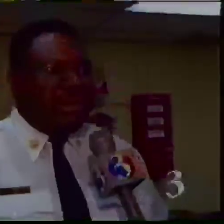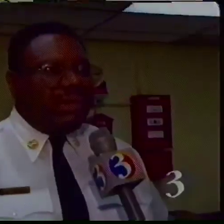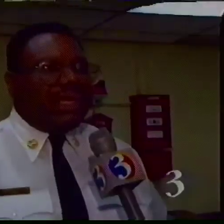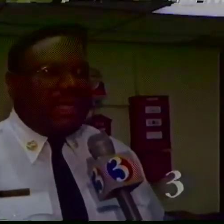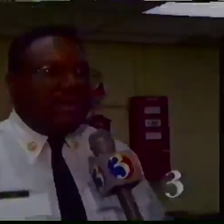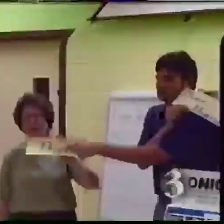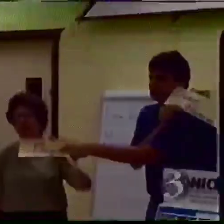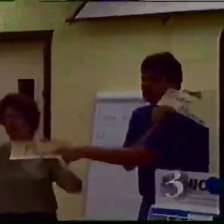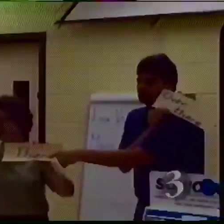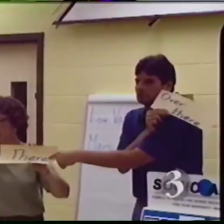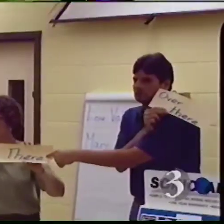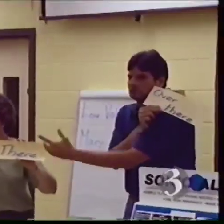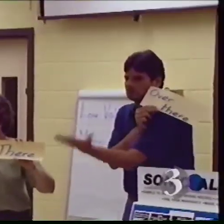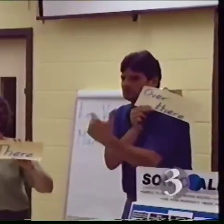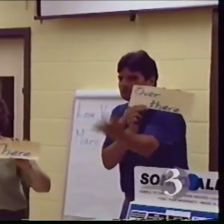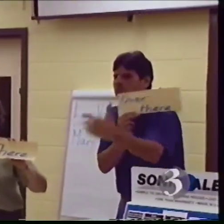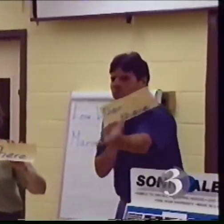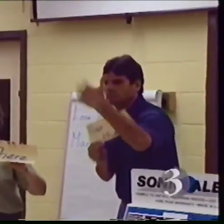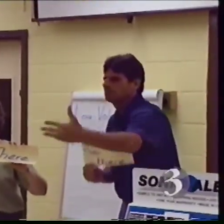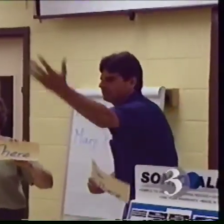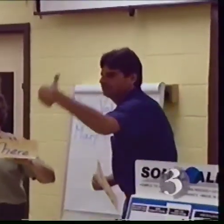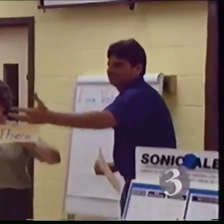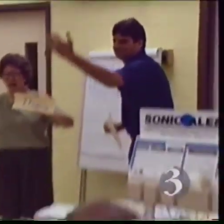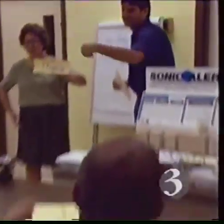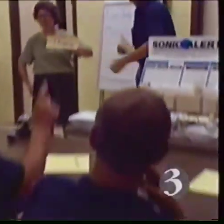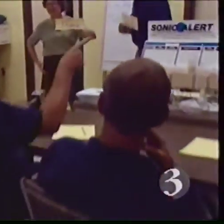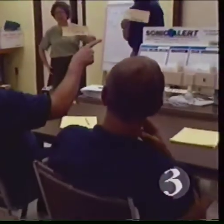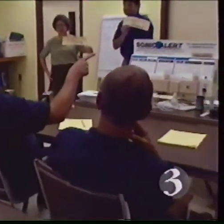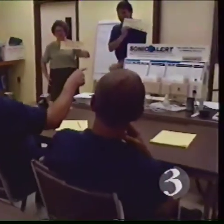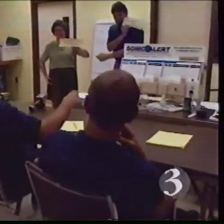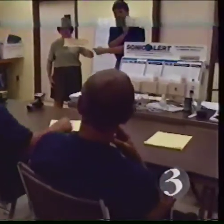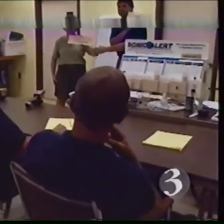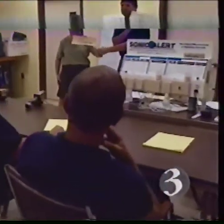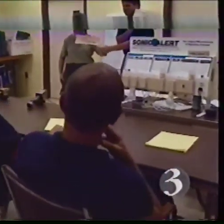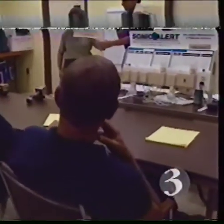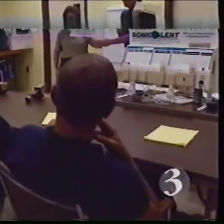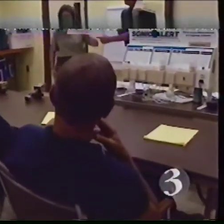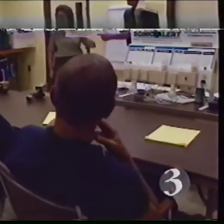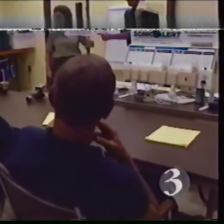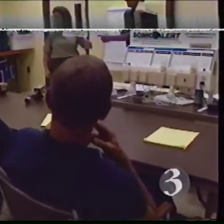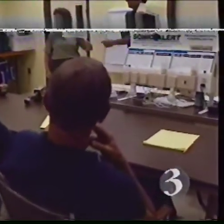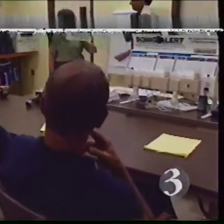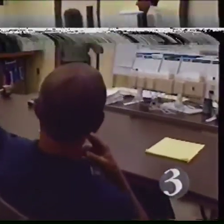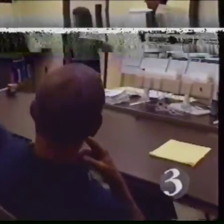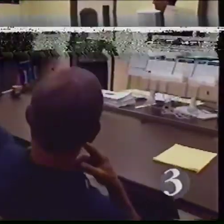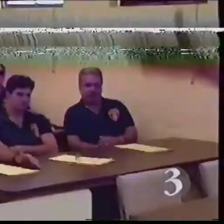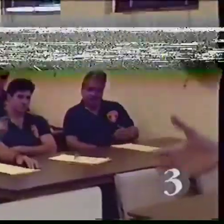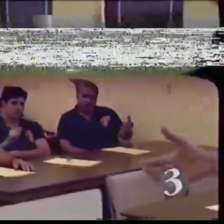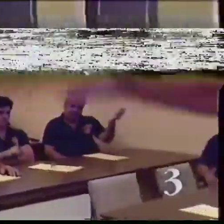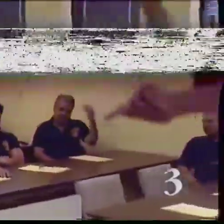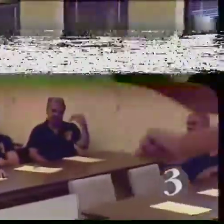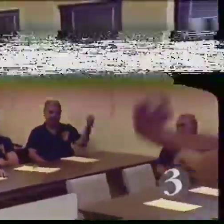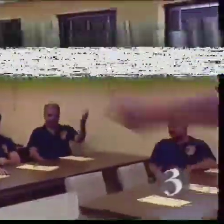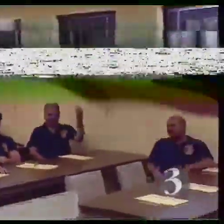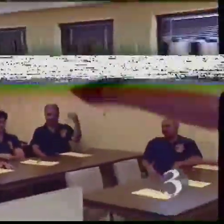communicate. There, how would you sign there? Come on, wake up, wake up. So communicating without their voices for people who cannot hear them